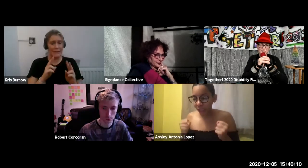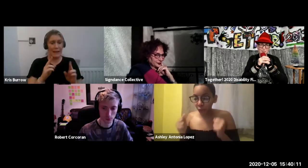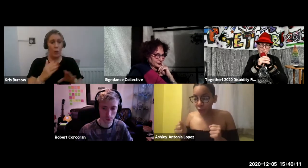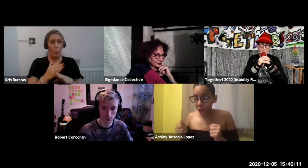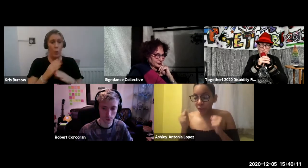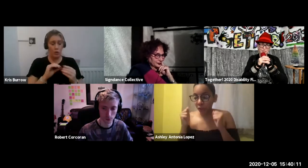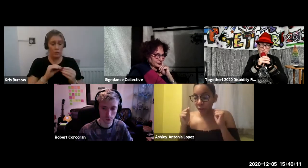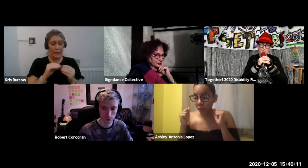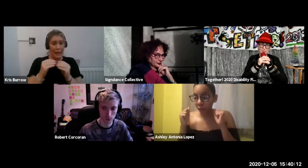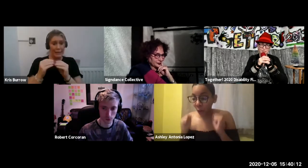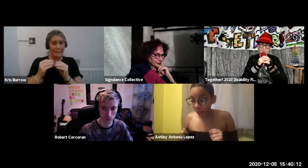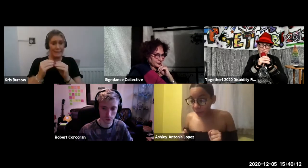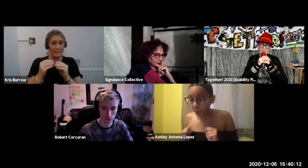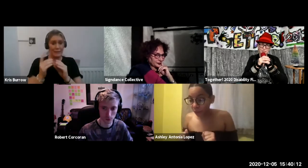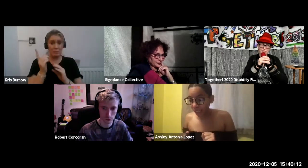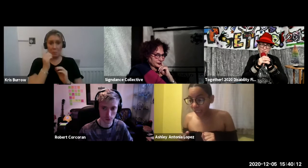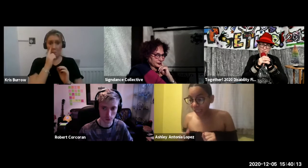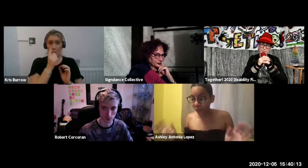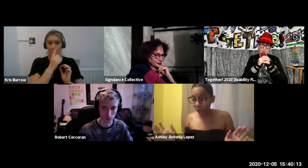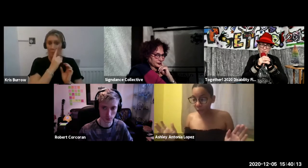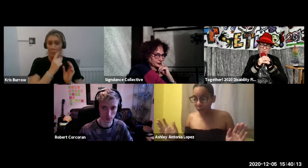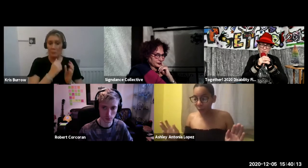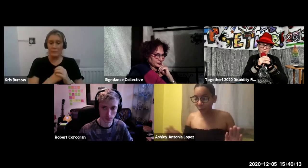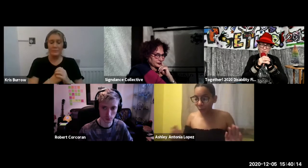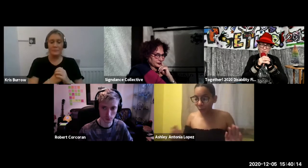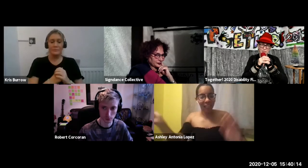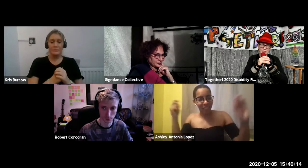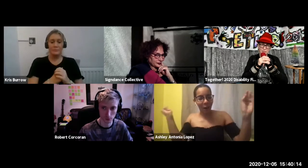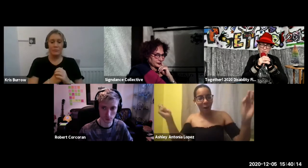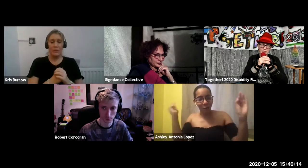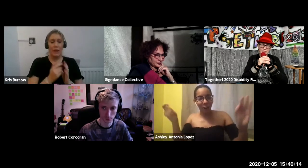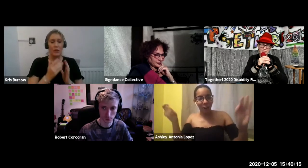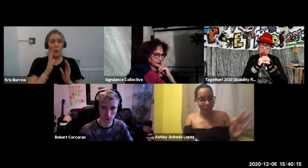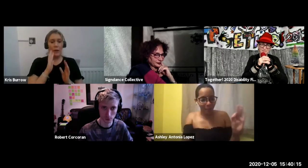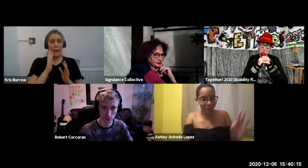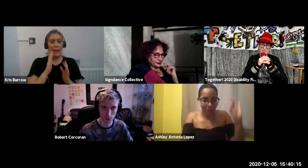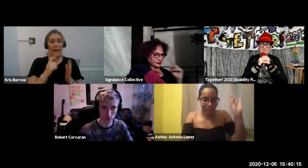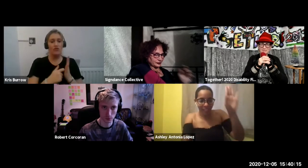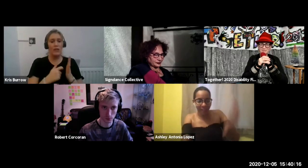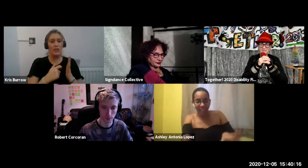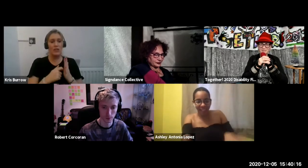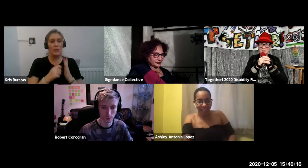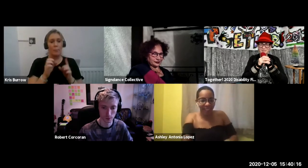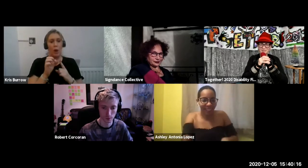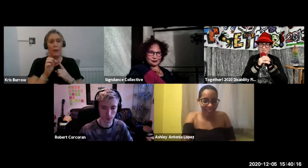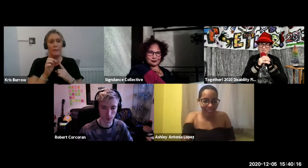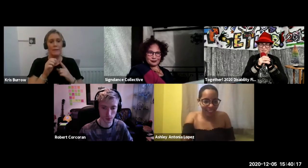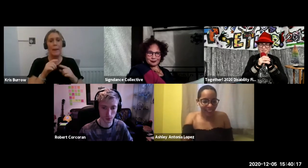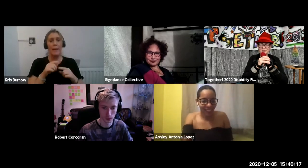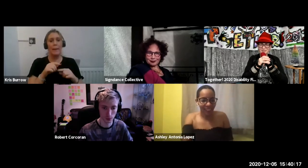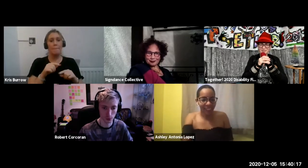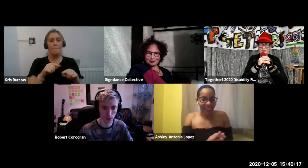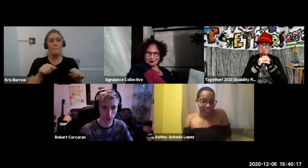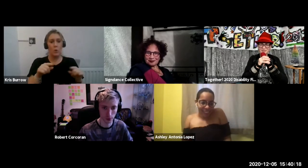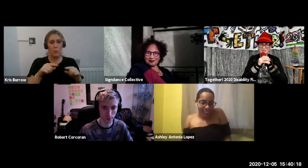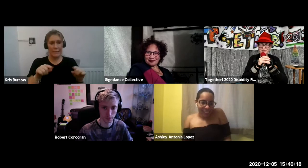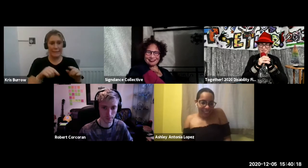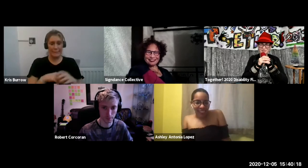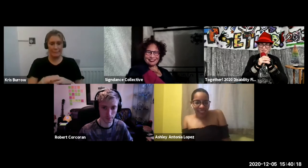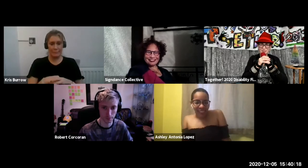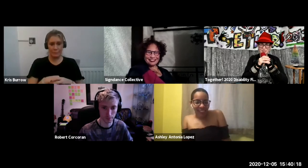we will hear Richard Pollock's music in this video. Okay, let's go, Rob. Play the video.